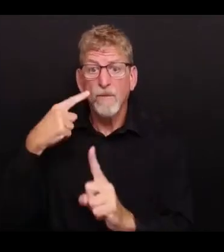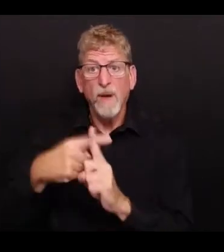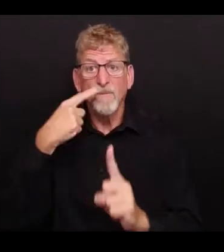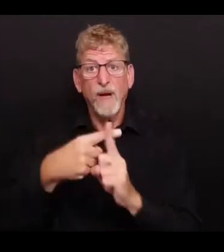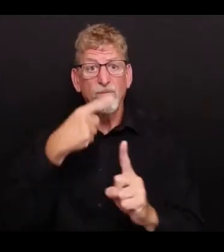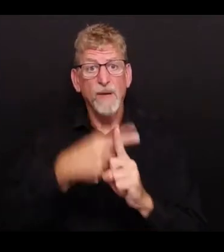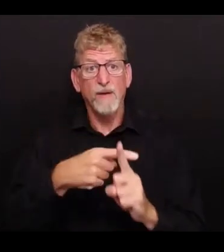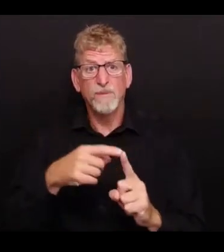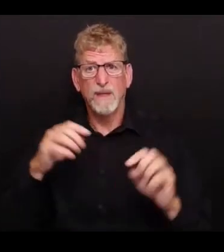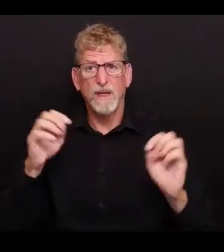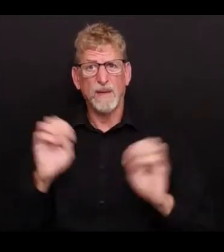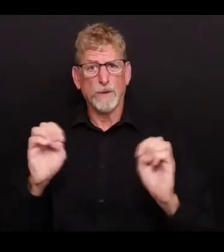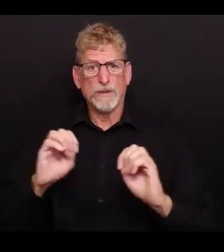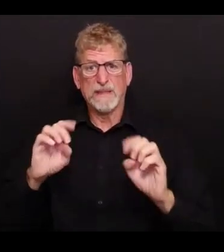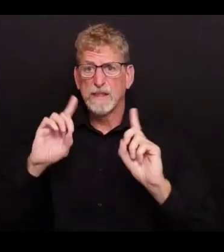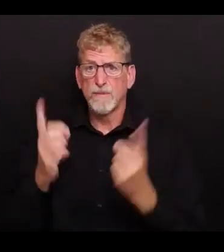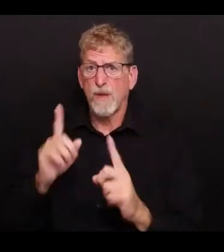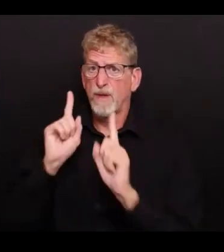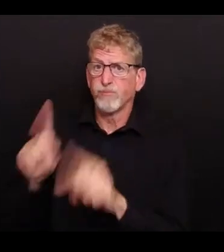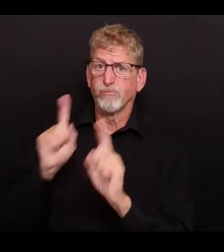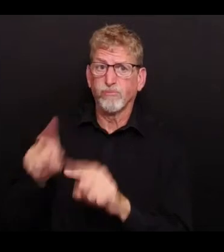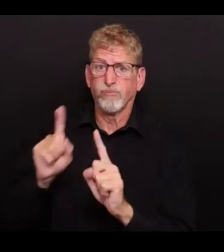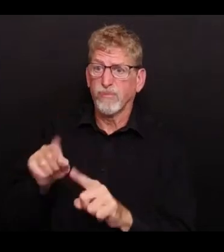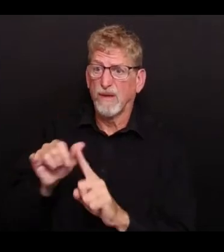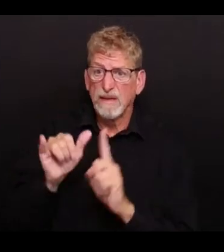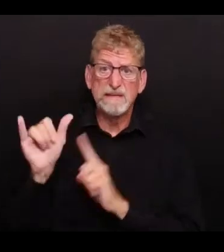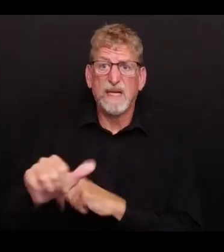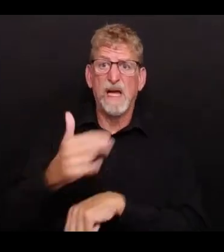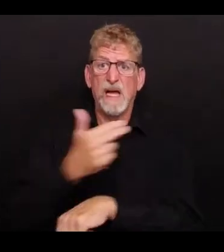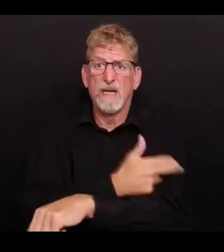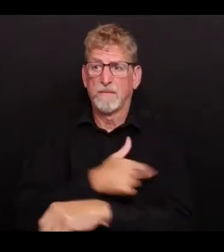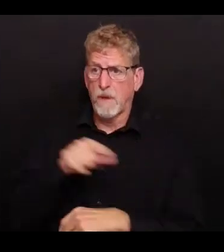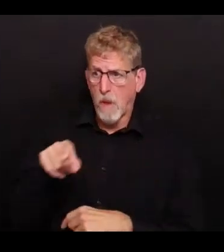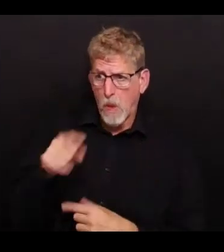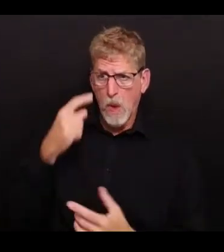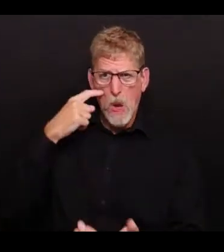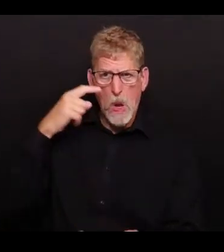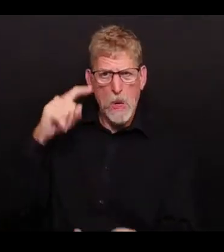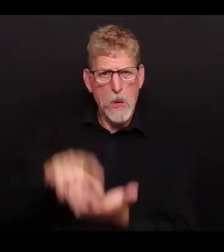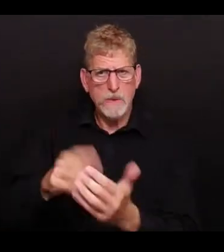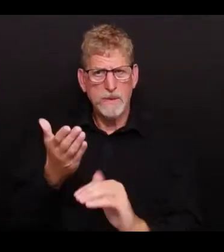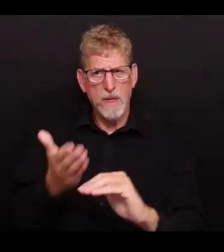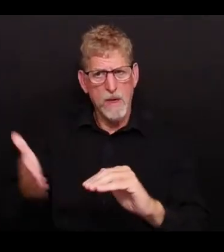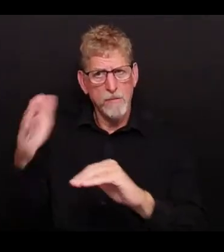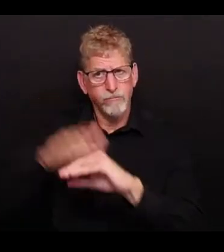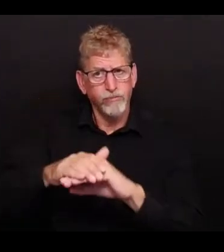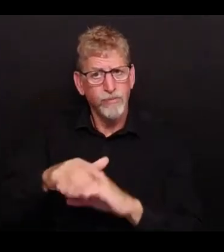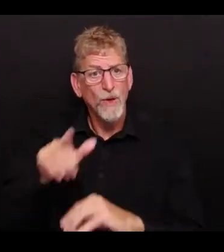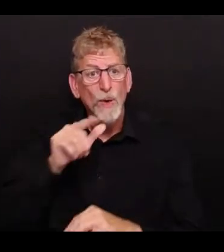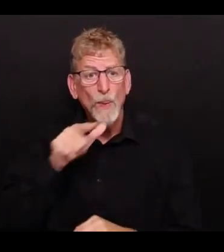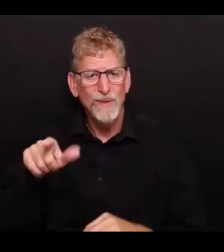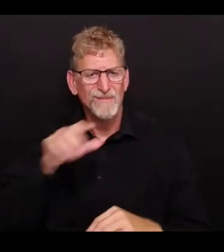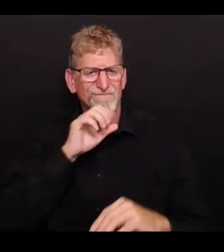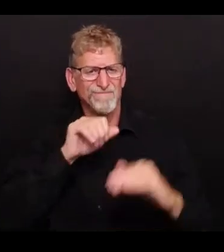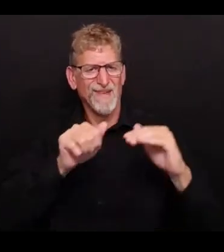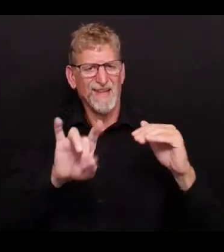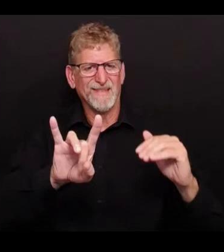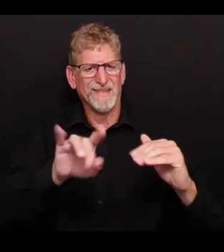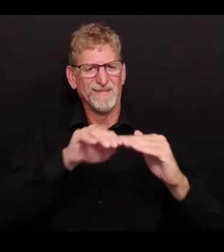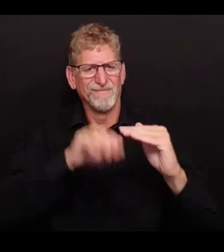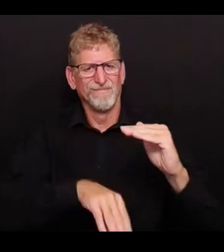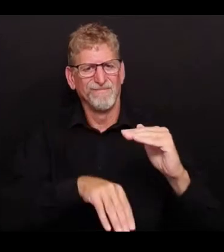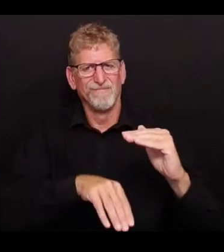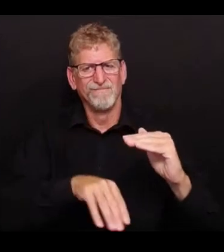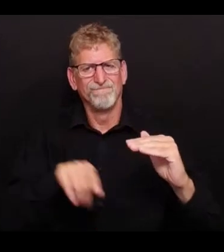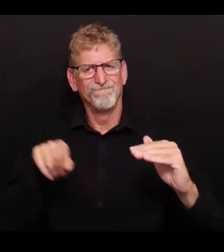hospital admissions increased for people under 18. I mentioned earlier the data cited by the American Academy